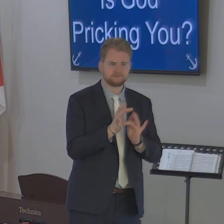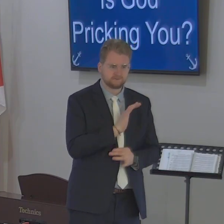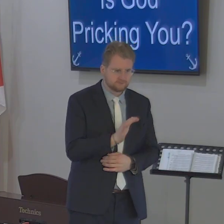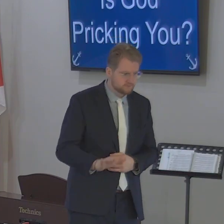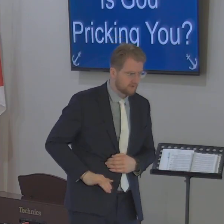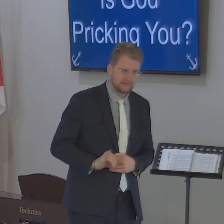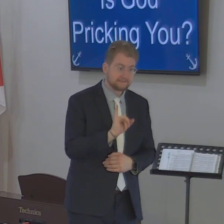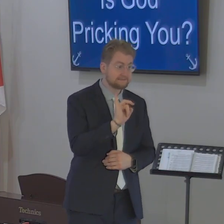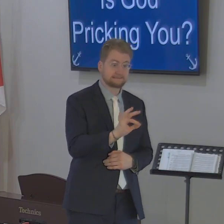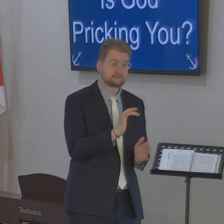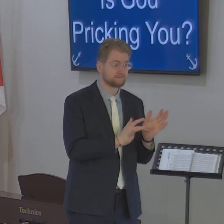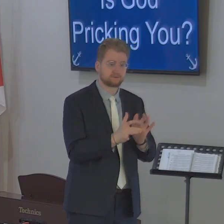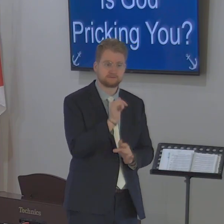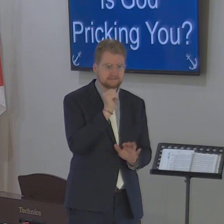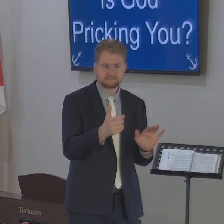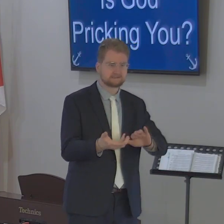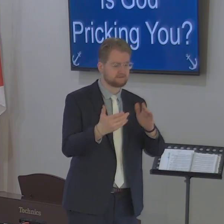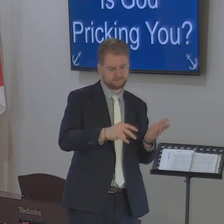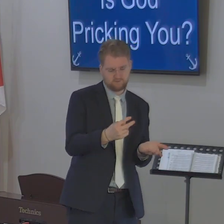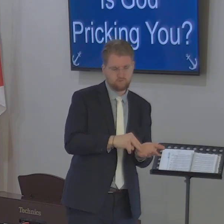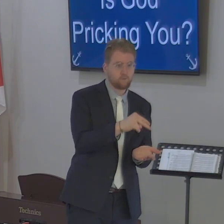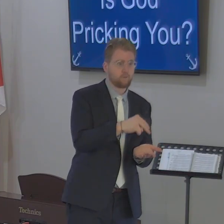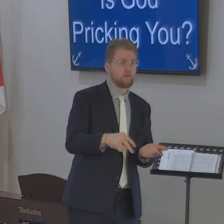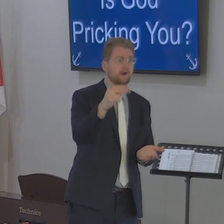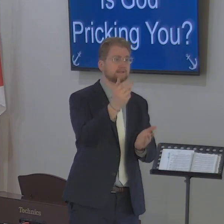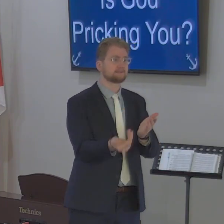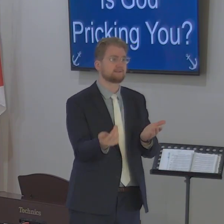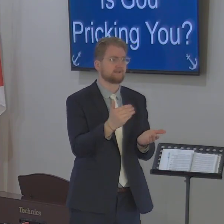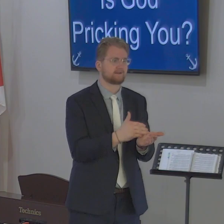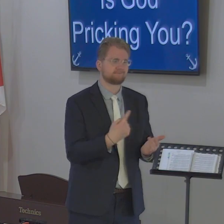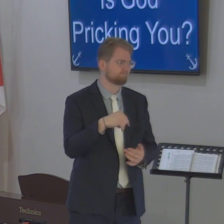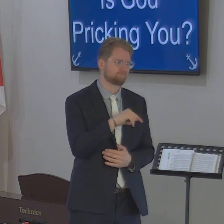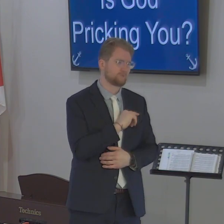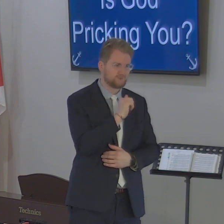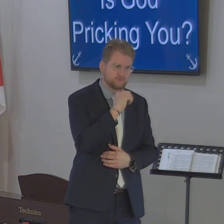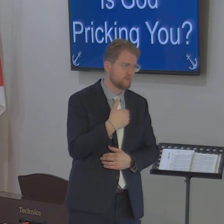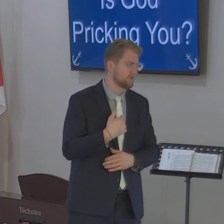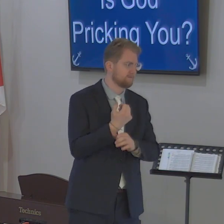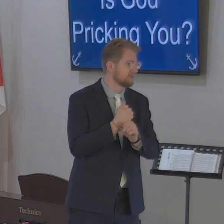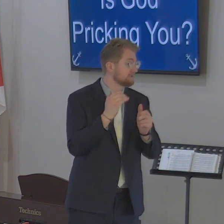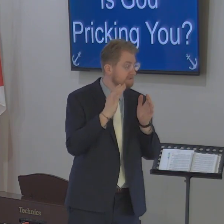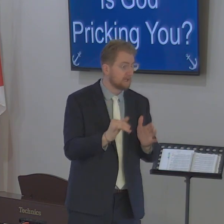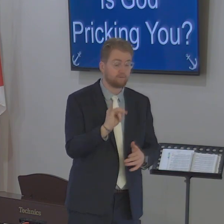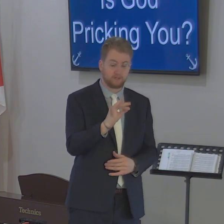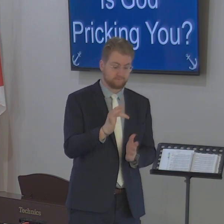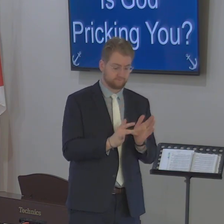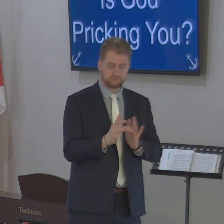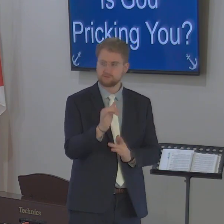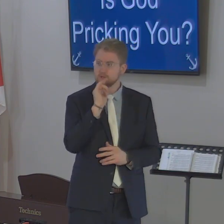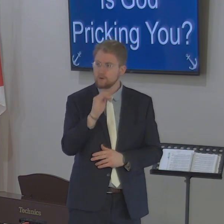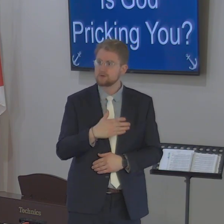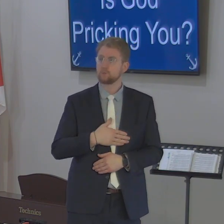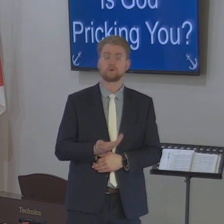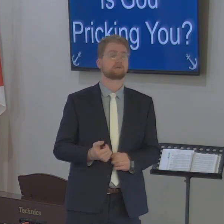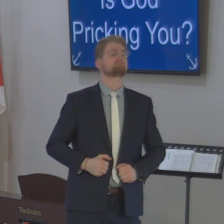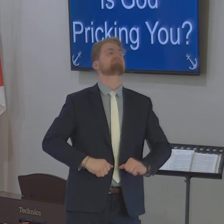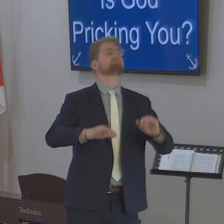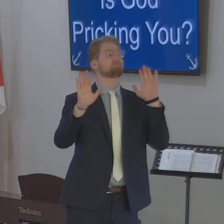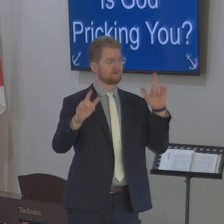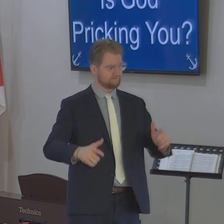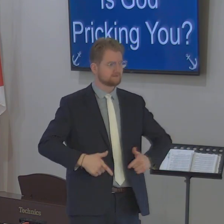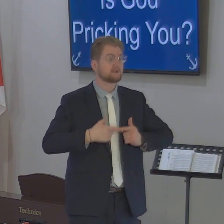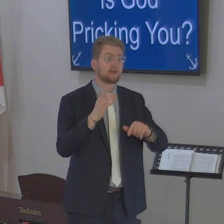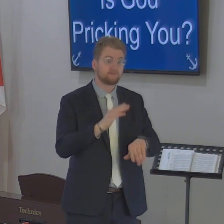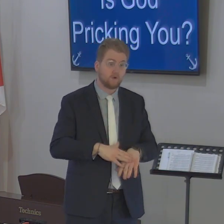Jesus didn't die and rise again, we have no Savior. If Jesus wasn't willing to come and give his life on the cross of Calvary, we have no